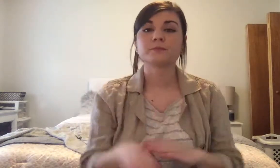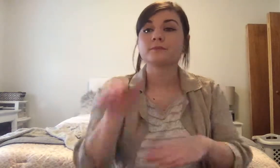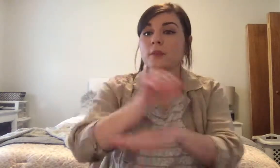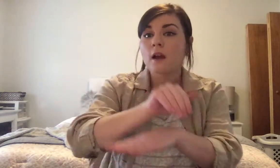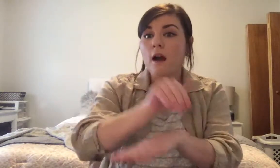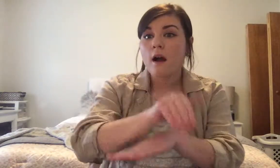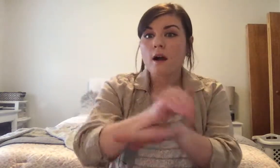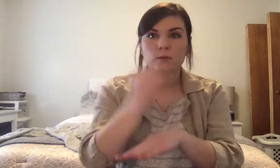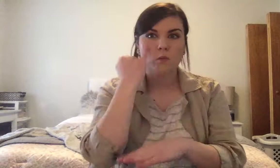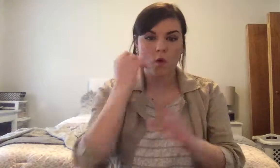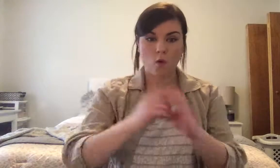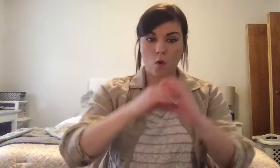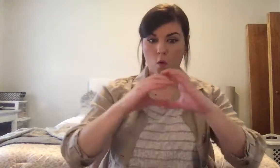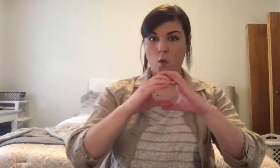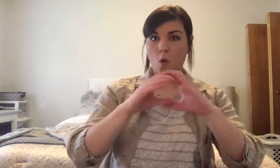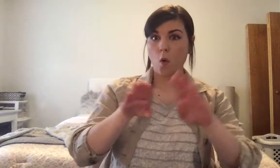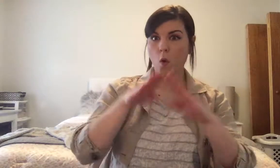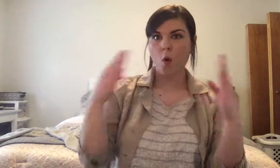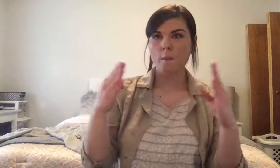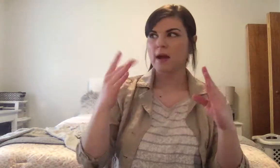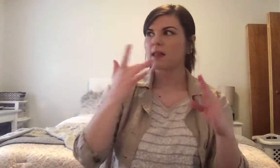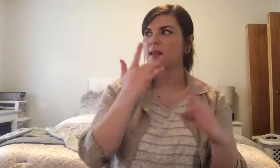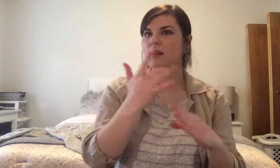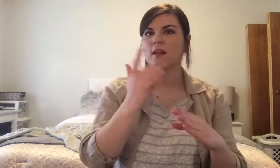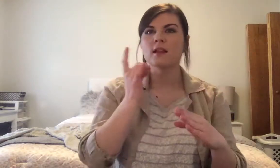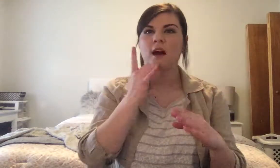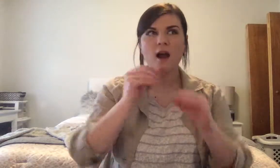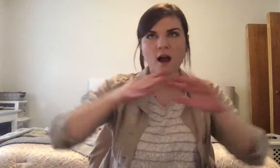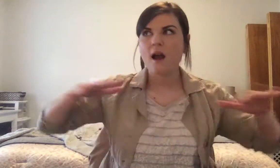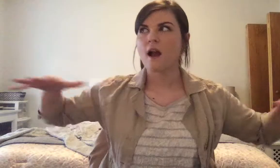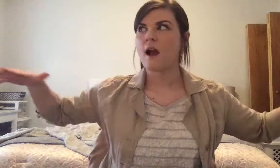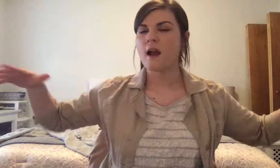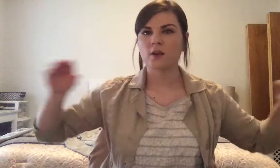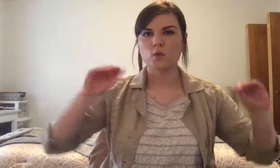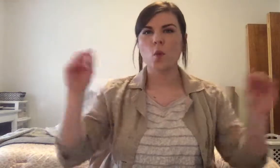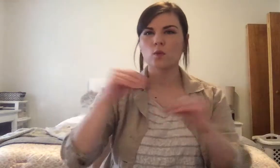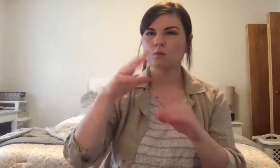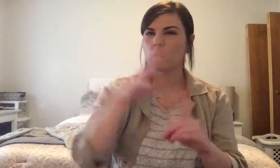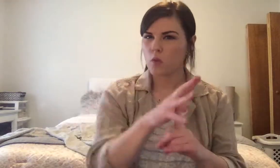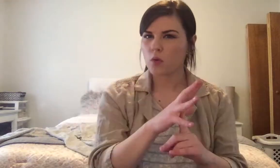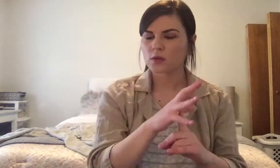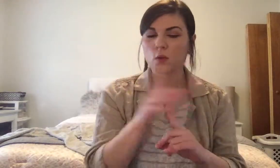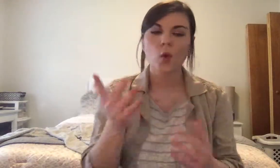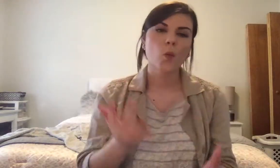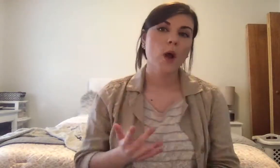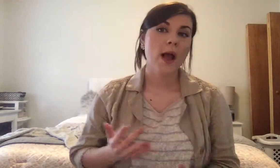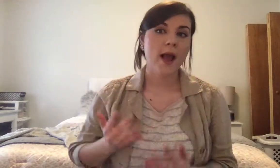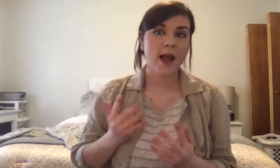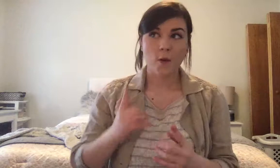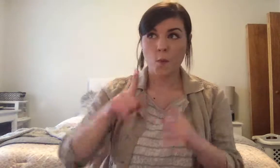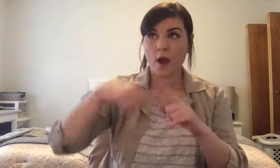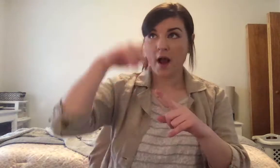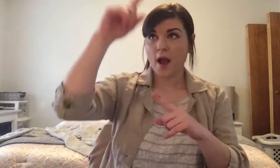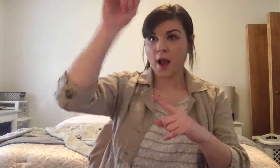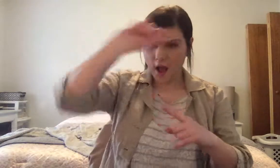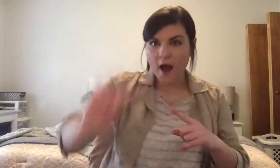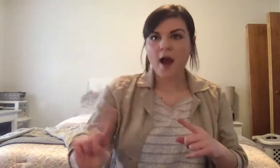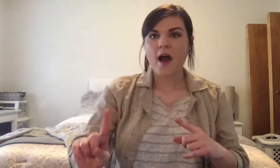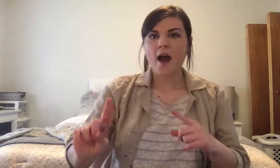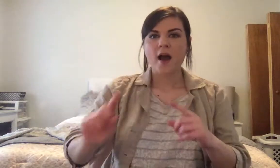open, there's no light around, so it's not exposing anything. So he would wait, and then as soon as a lightning bolt would strike, then he